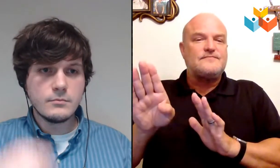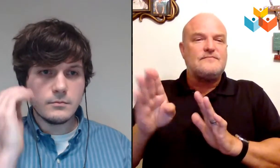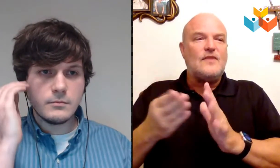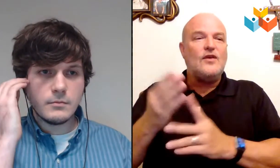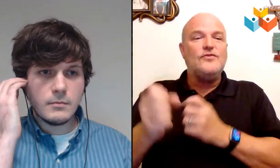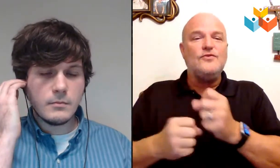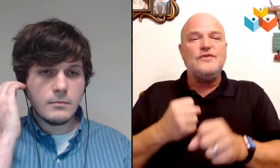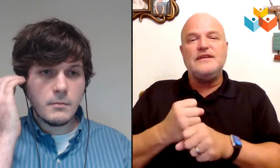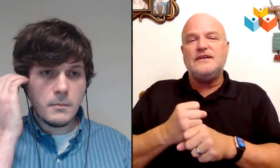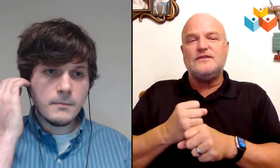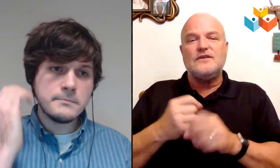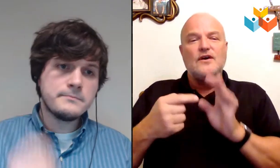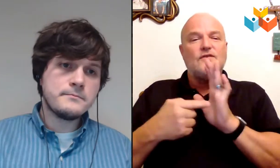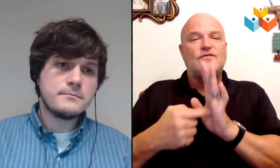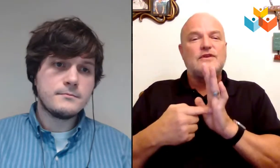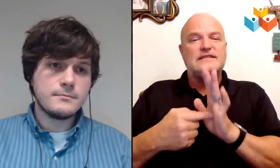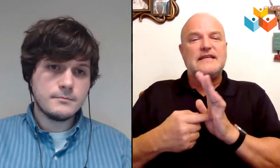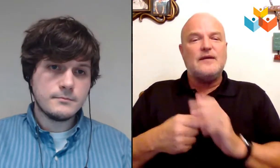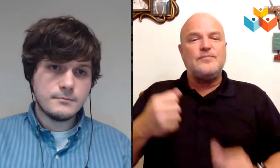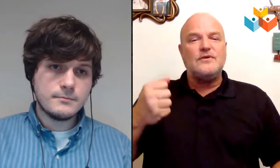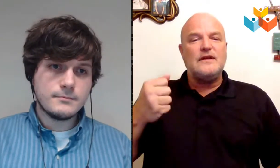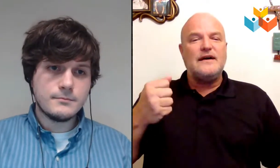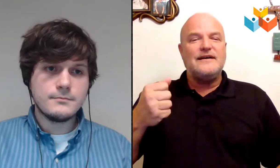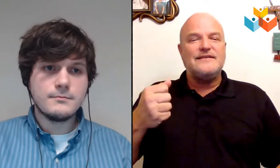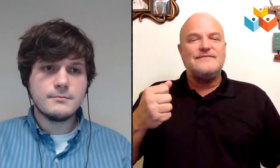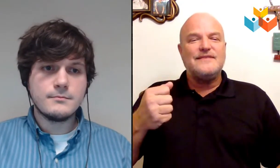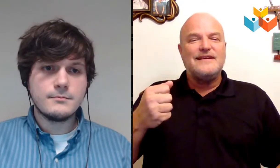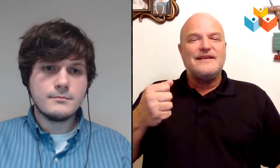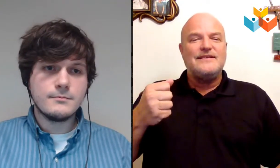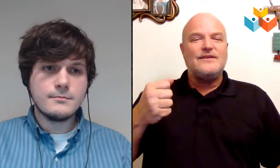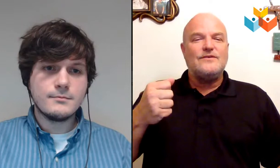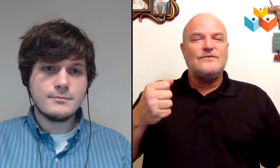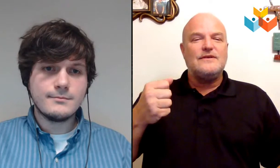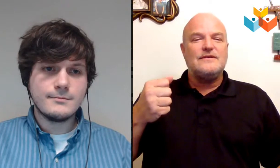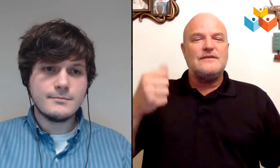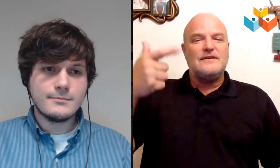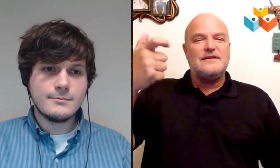developed through the year. For example,